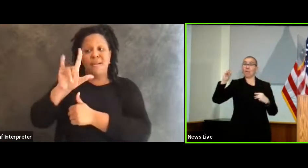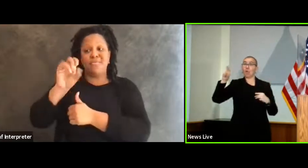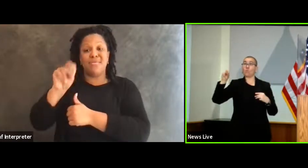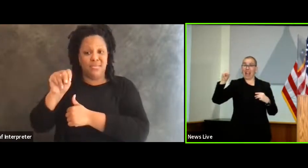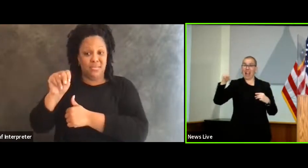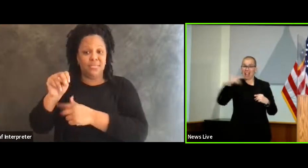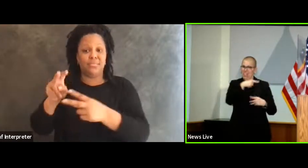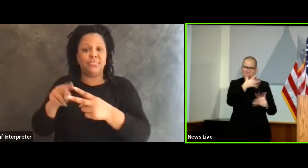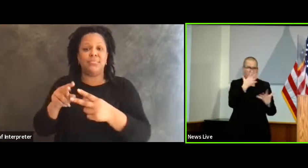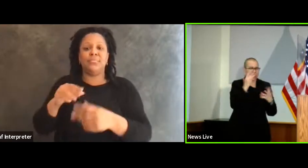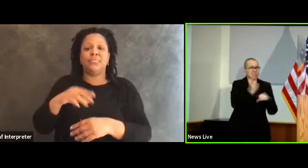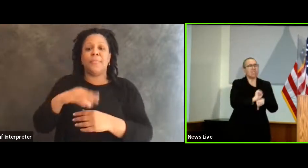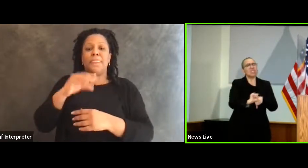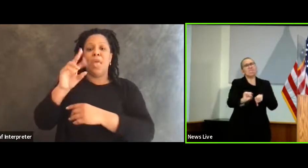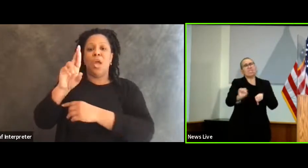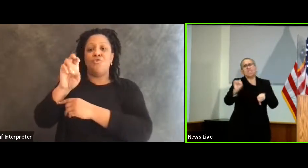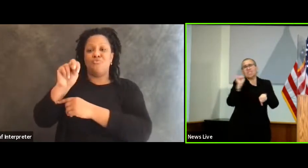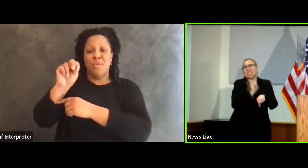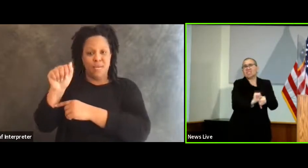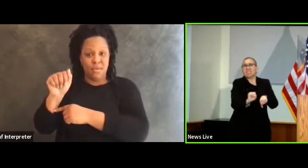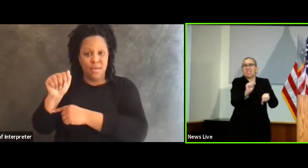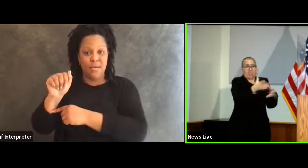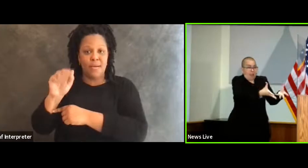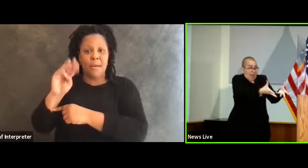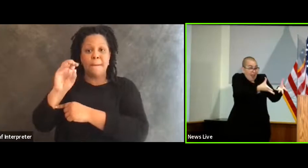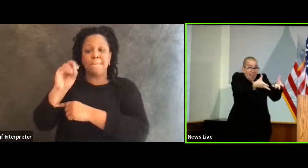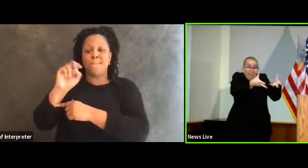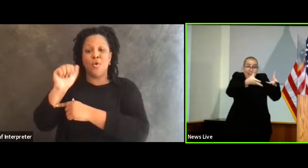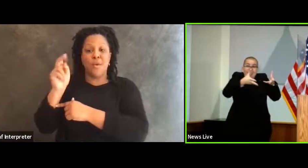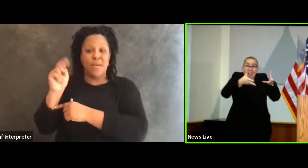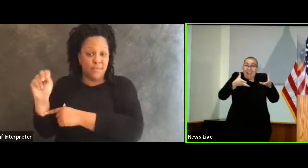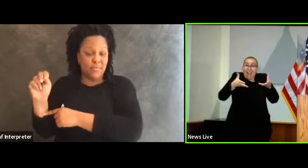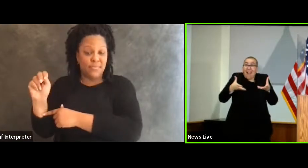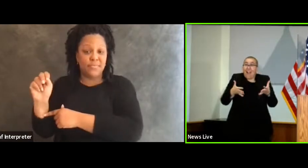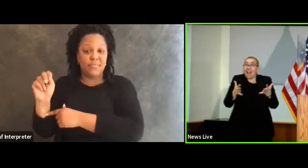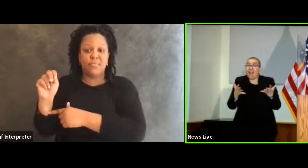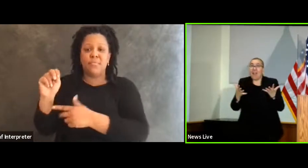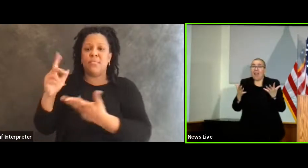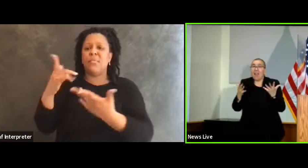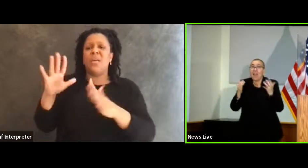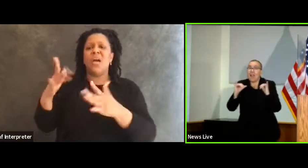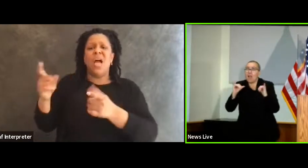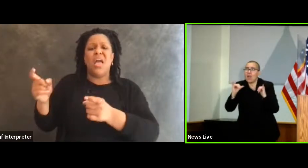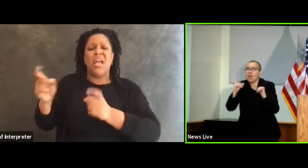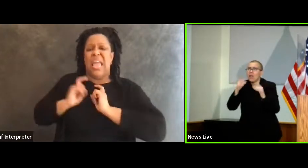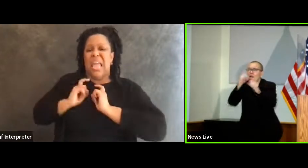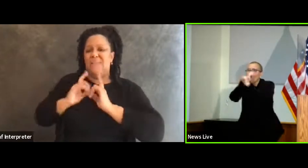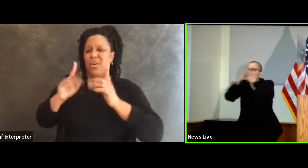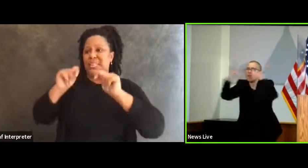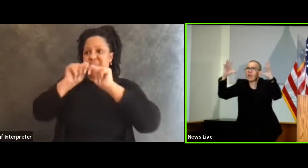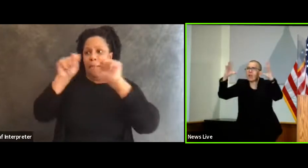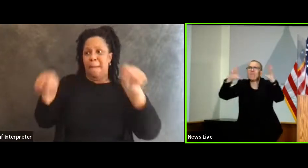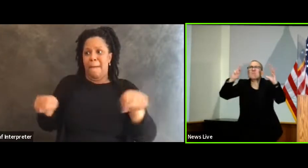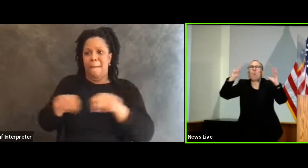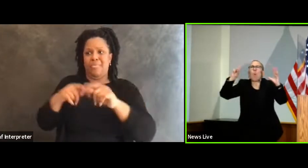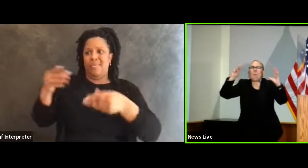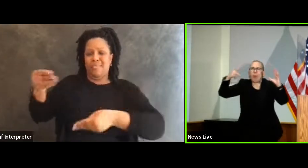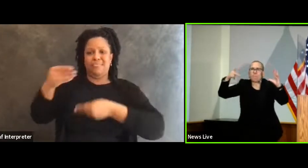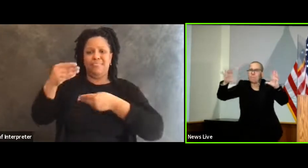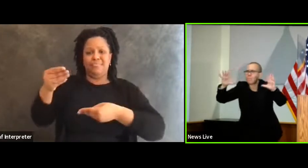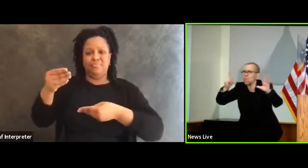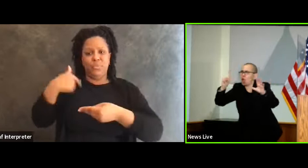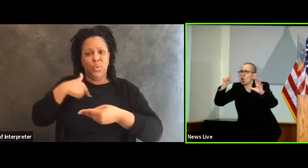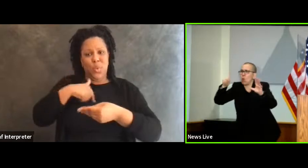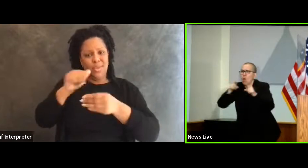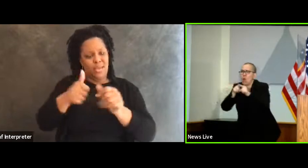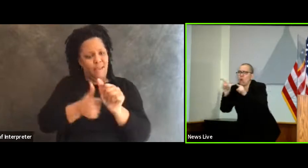together. They gave us a roadmap. They gave us a best practice. They're simply codifying it, and then we can put it into practice and again, make